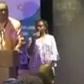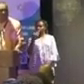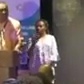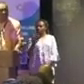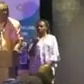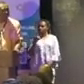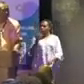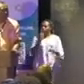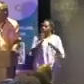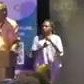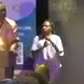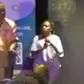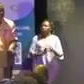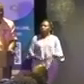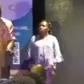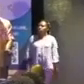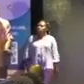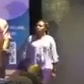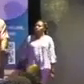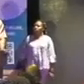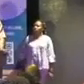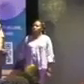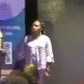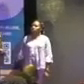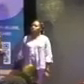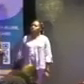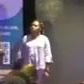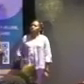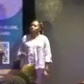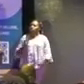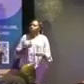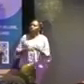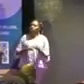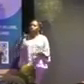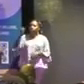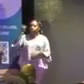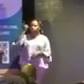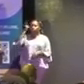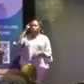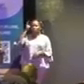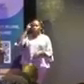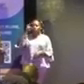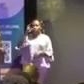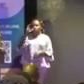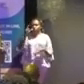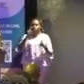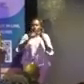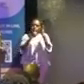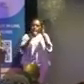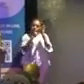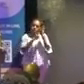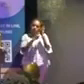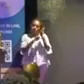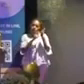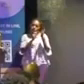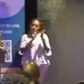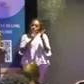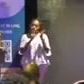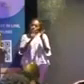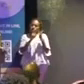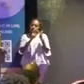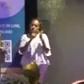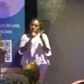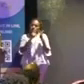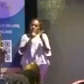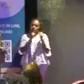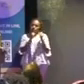not a question, but it's a concern. Okay, they gonna pay. They gonna pay. Okay, how